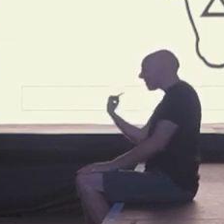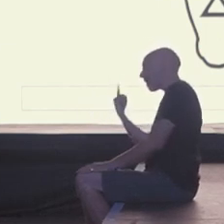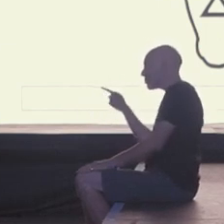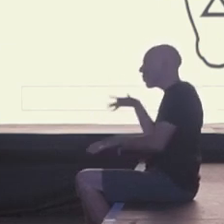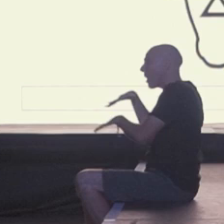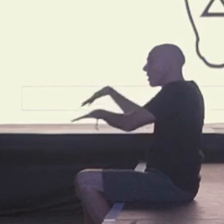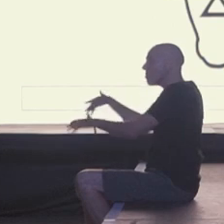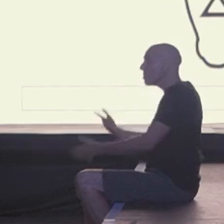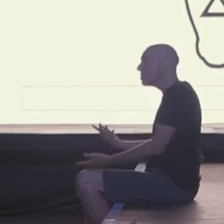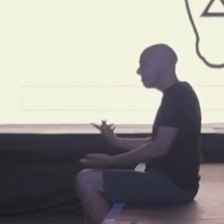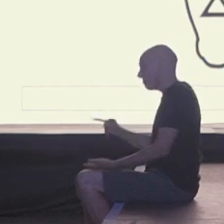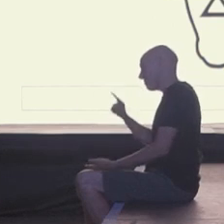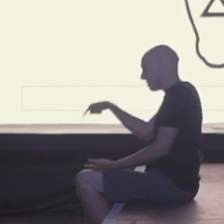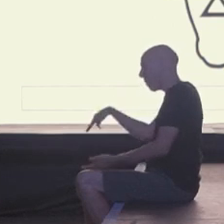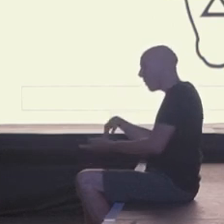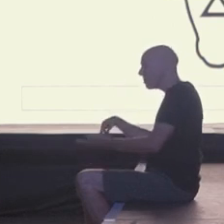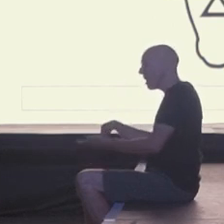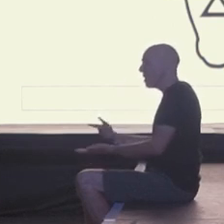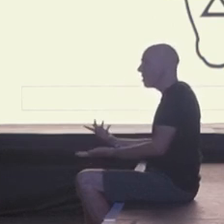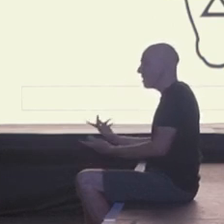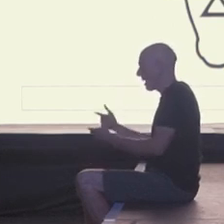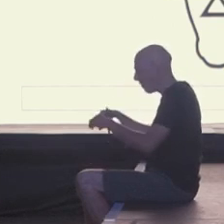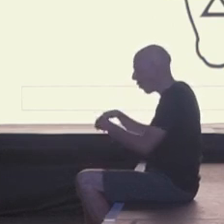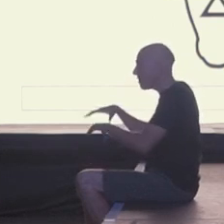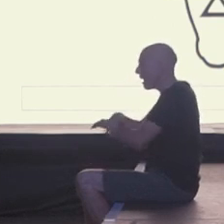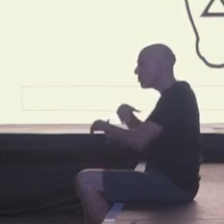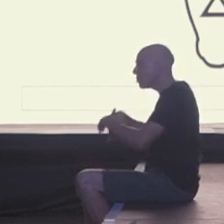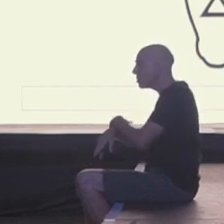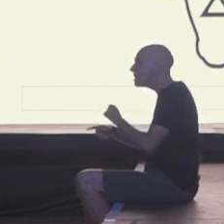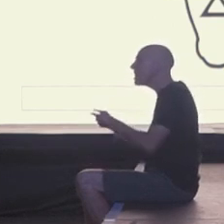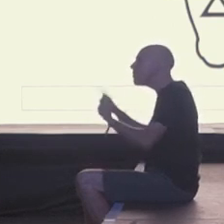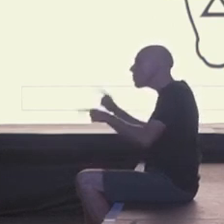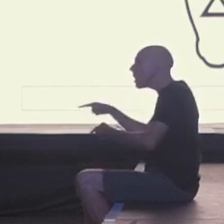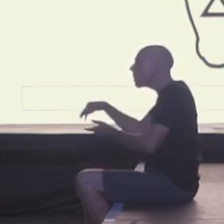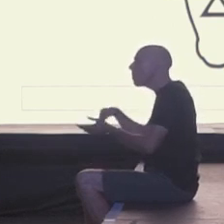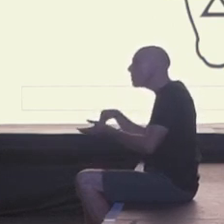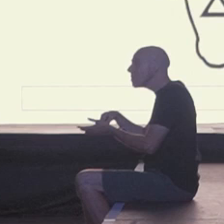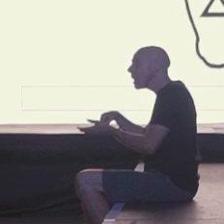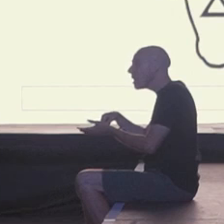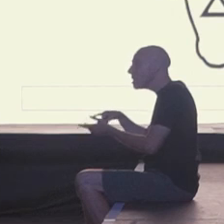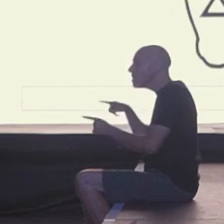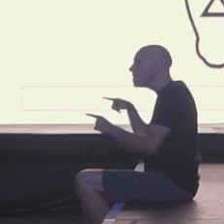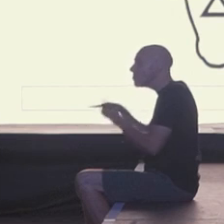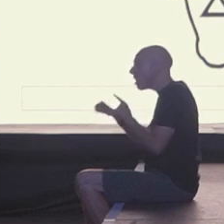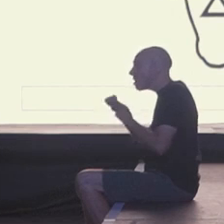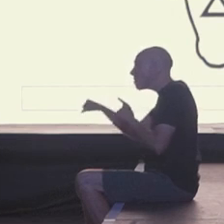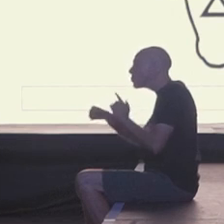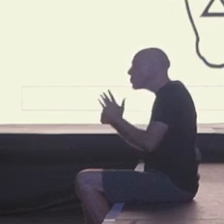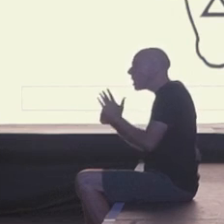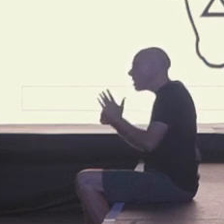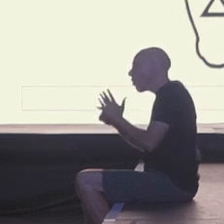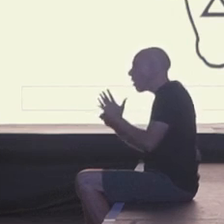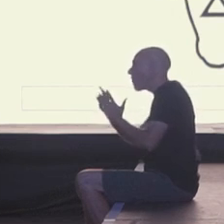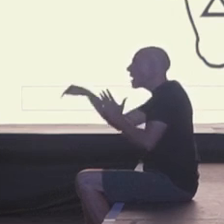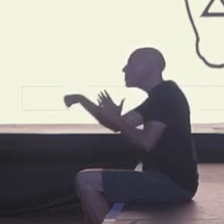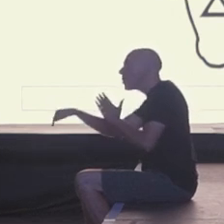can, come down to London on Monday, get involved with the rebellion, come to actions. And if you can't come down on Monday, well then try book some time off for the next